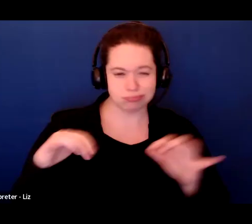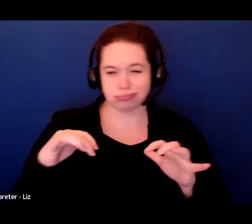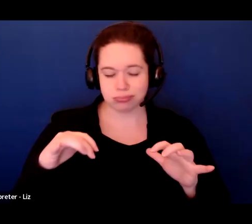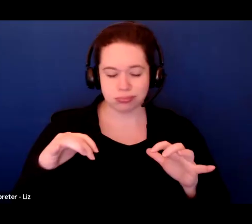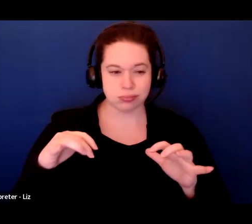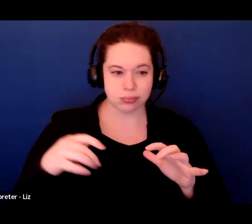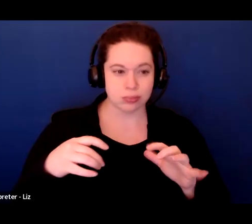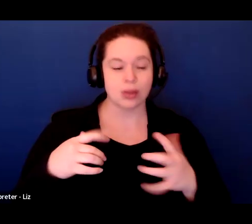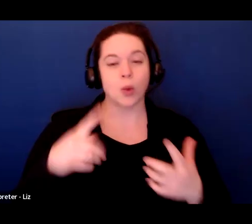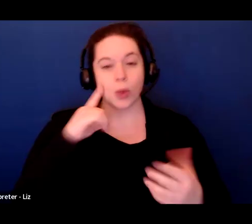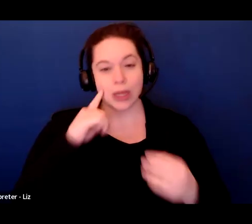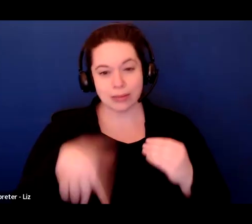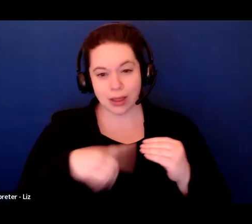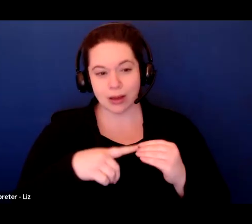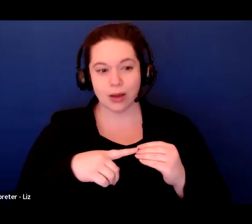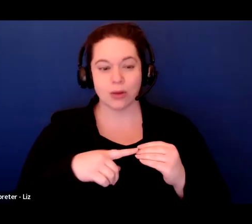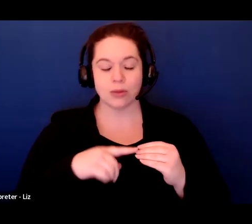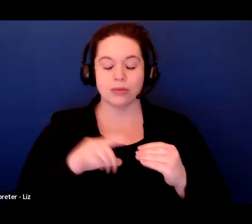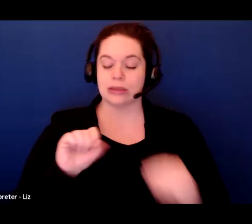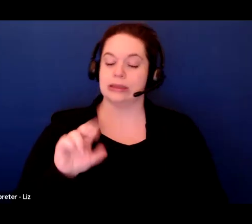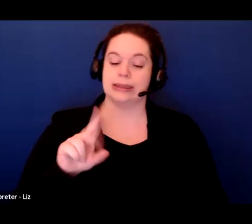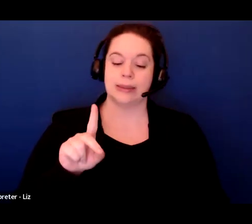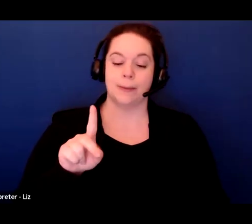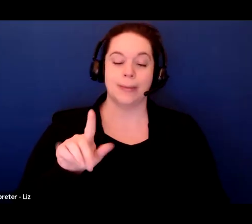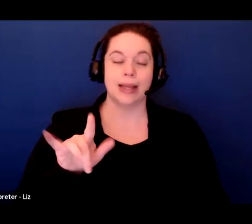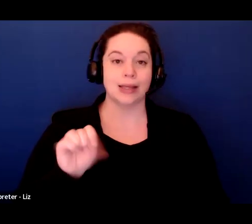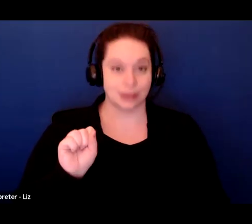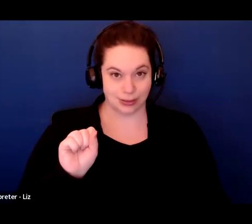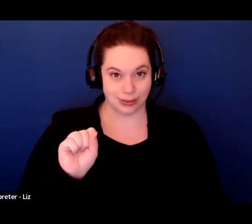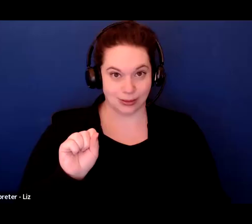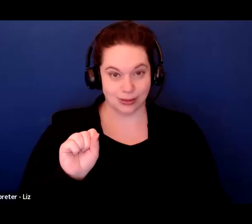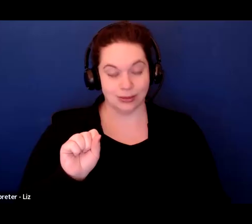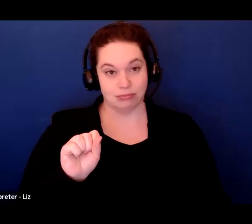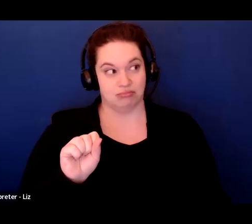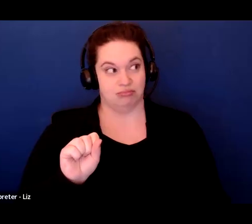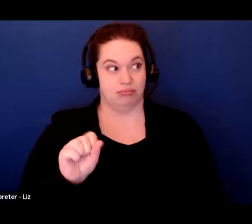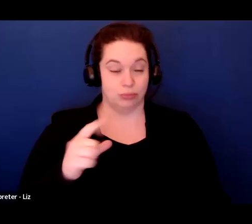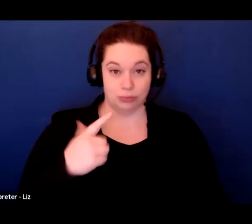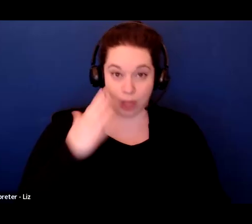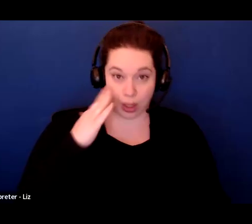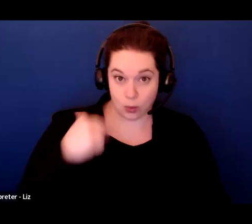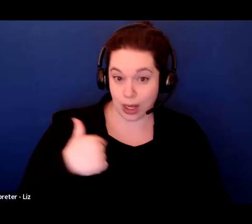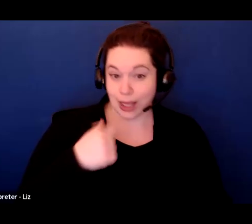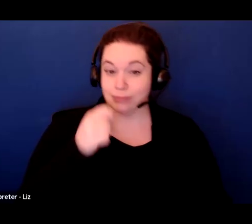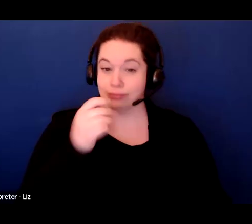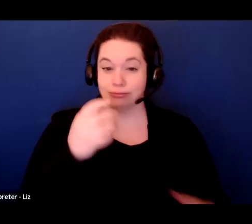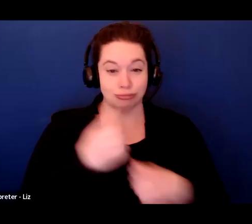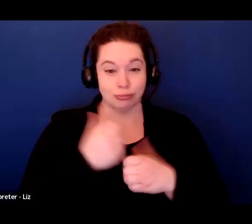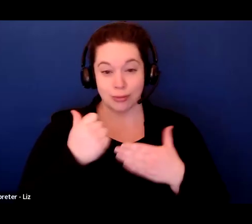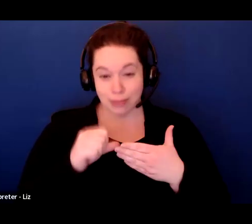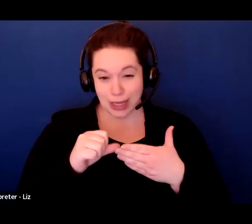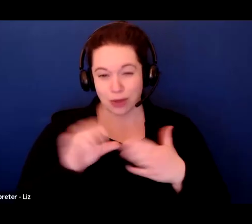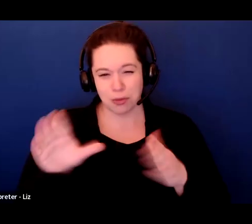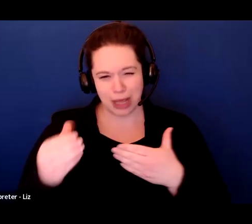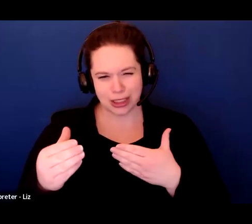I was thinking about supplies. So I know I didn't get mail or packages, although I don't think I